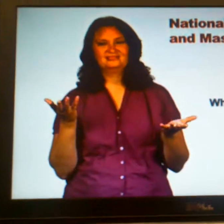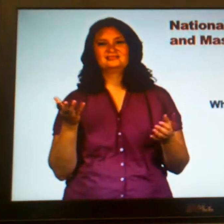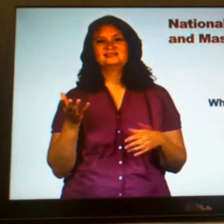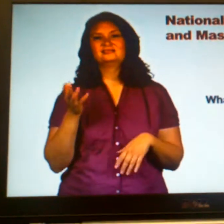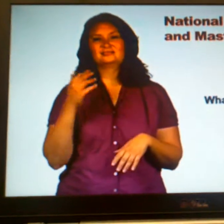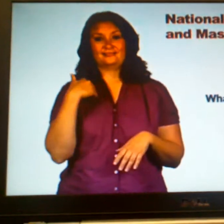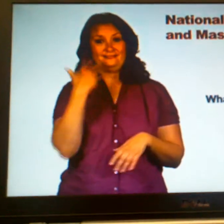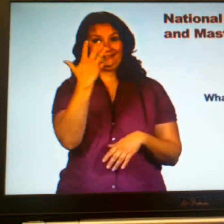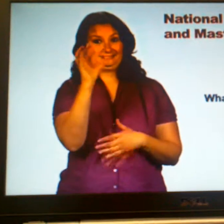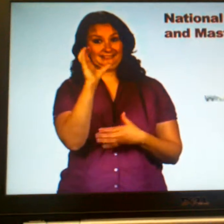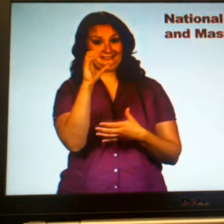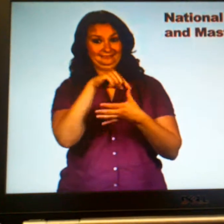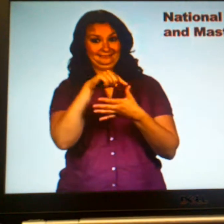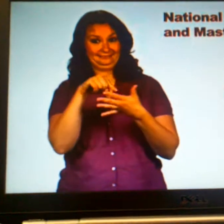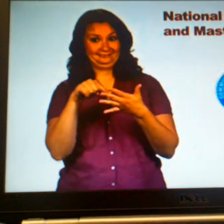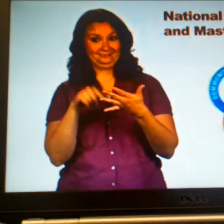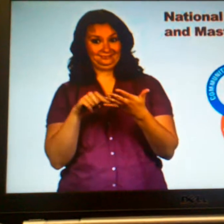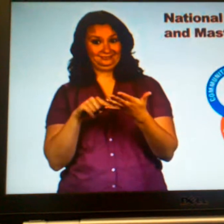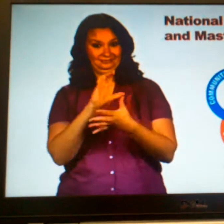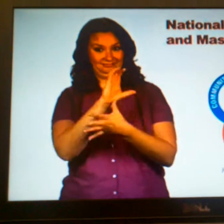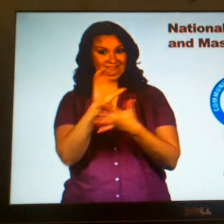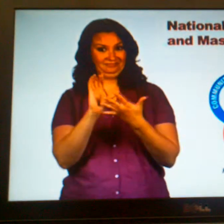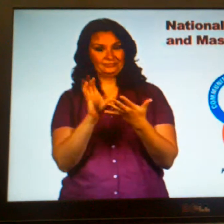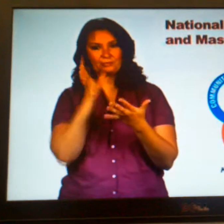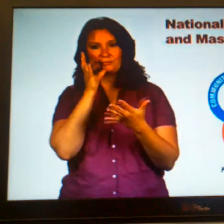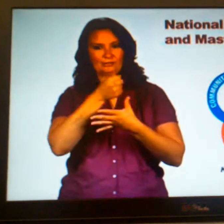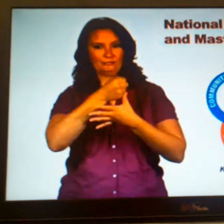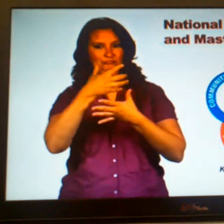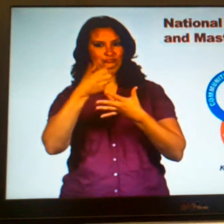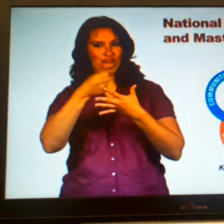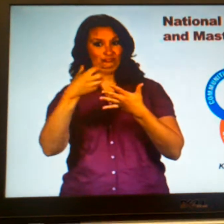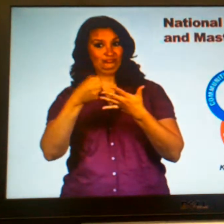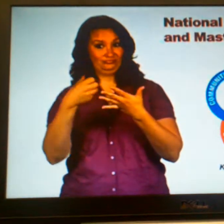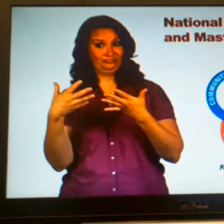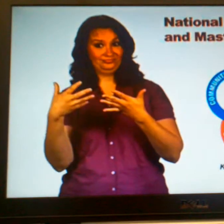What are the standards? There are five